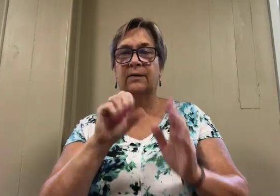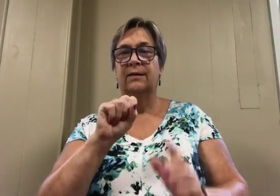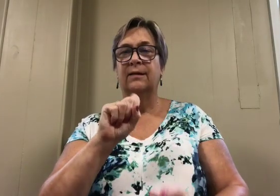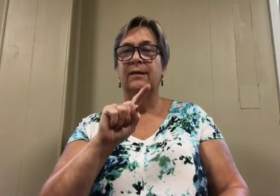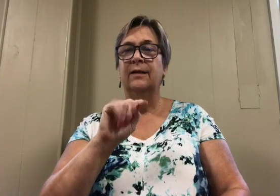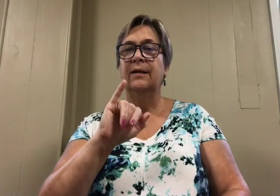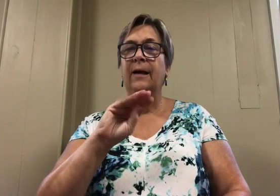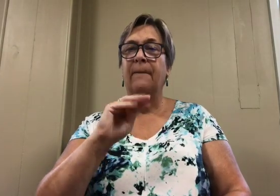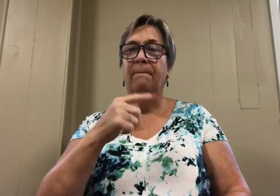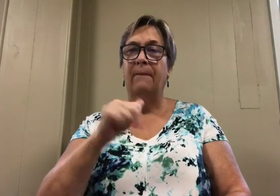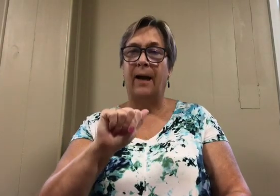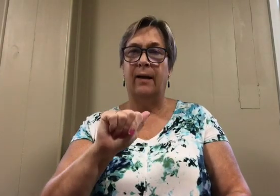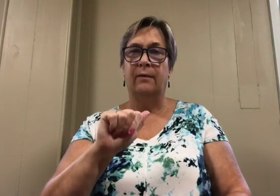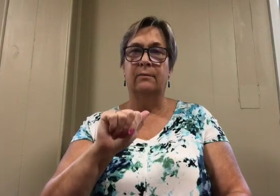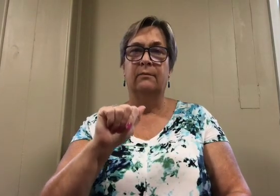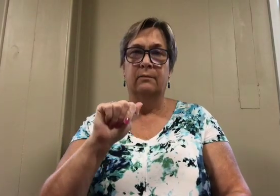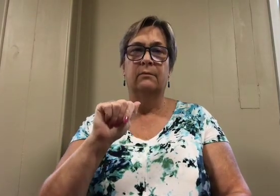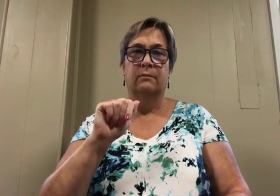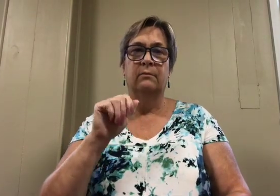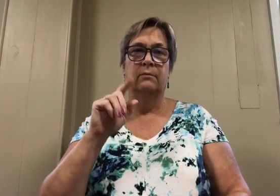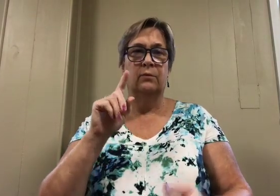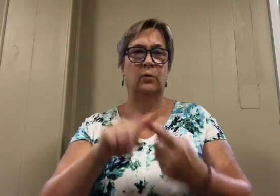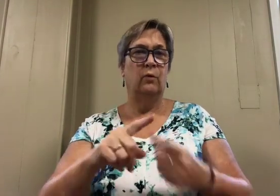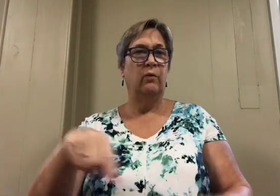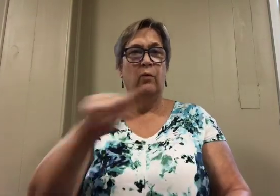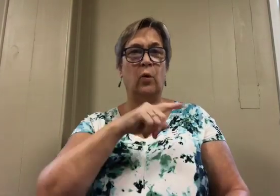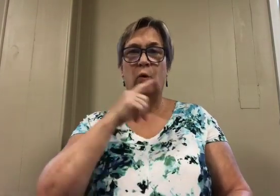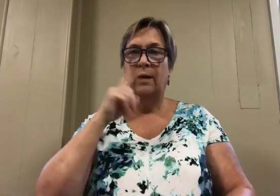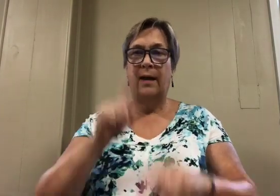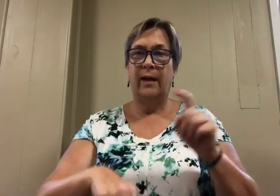in negative stigmas